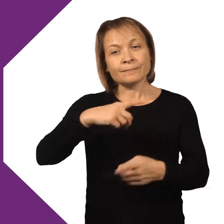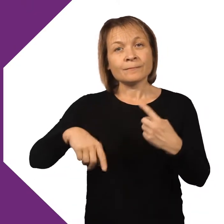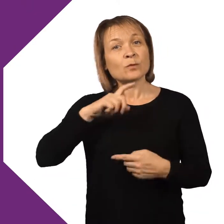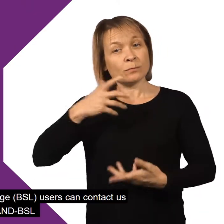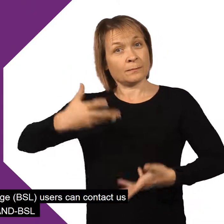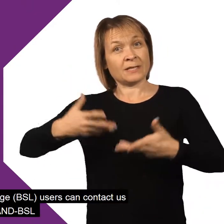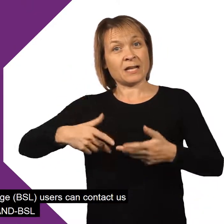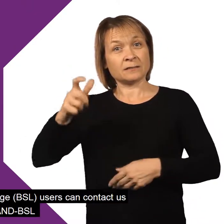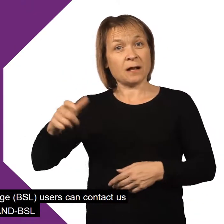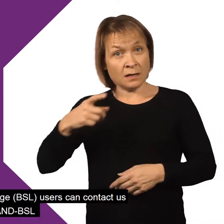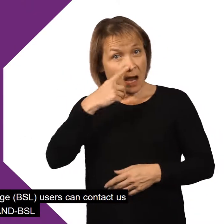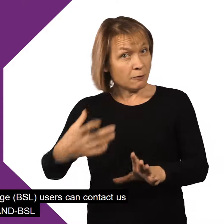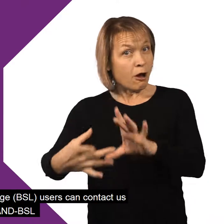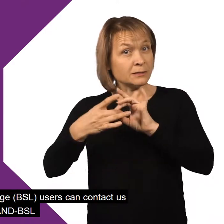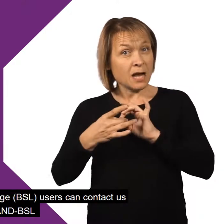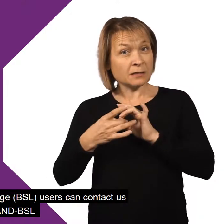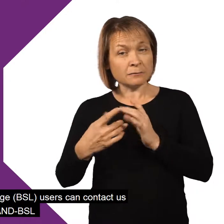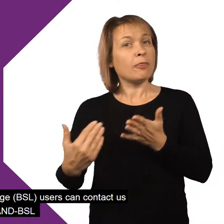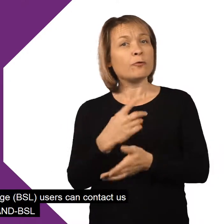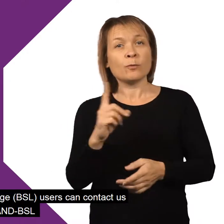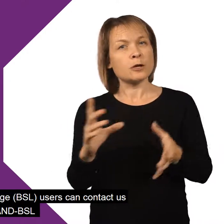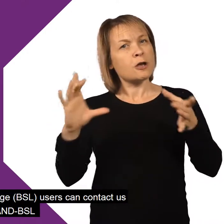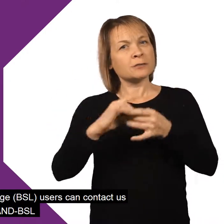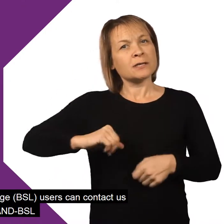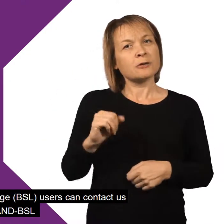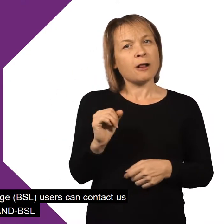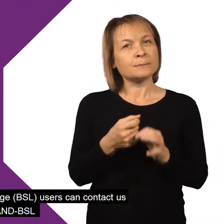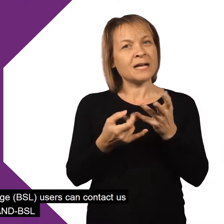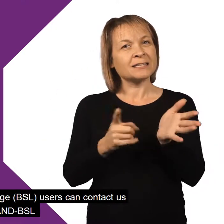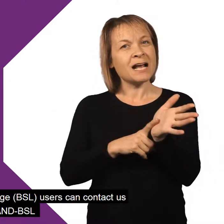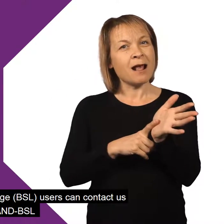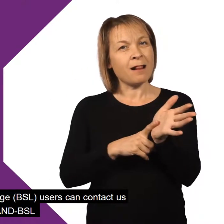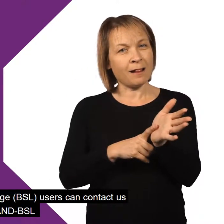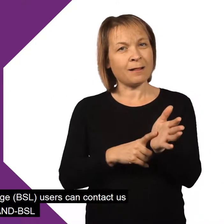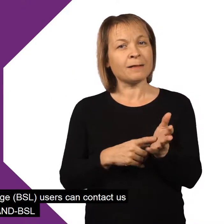British Sign Language users can contact us via Contact Scotland BSL.